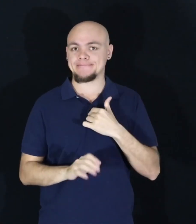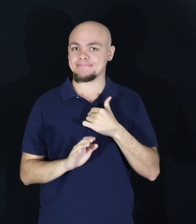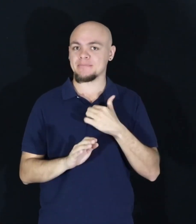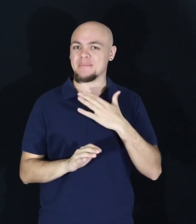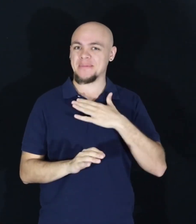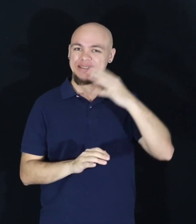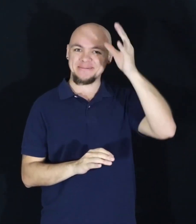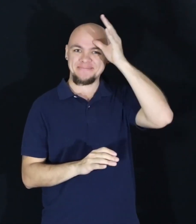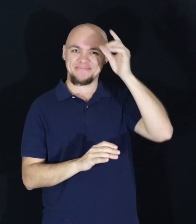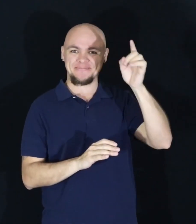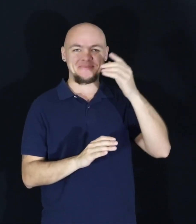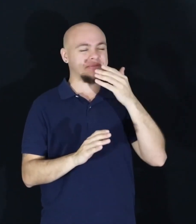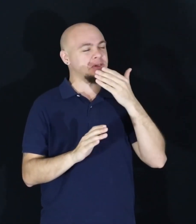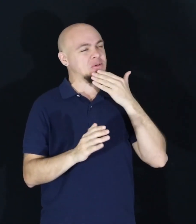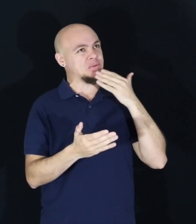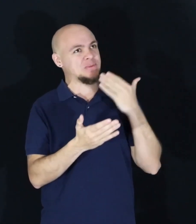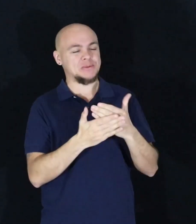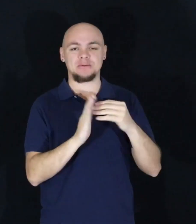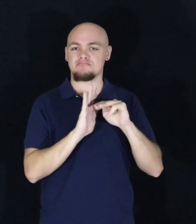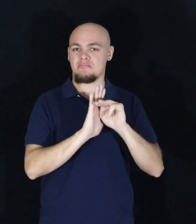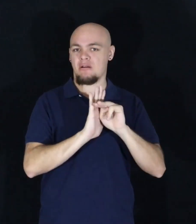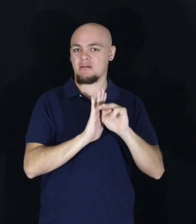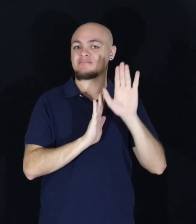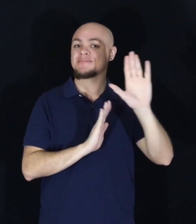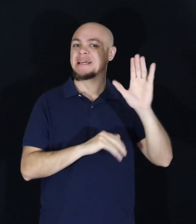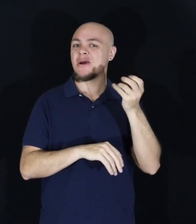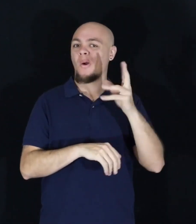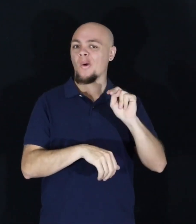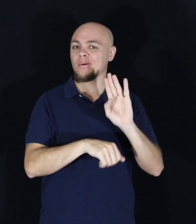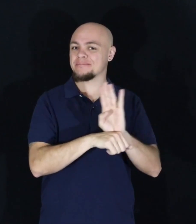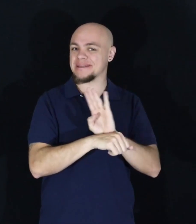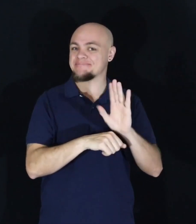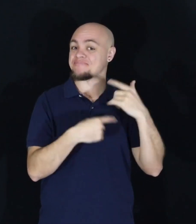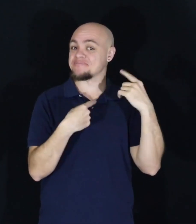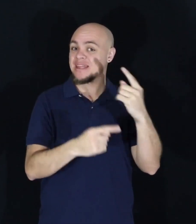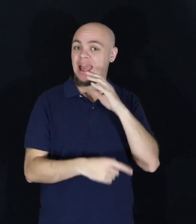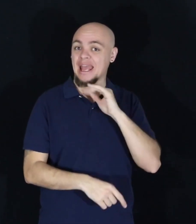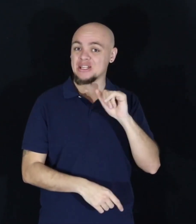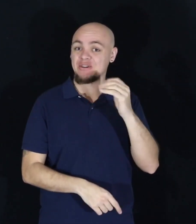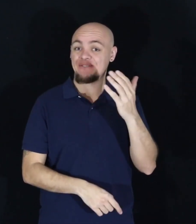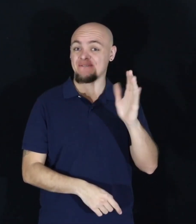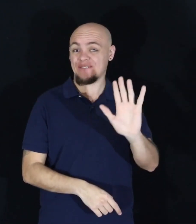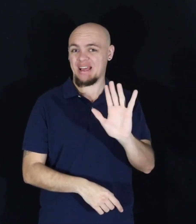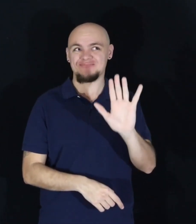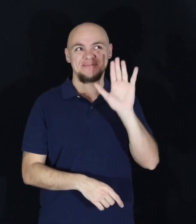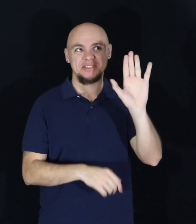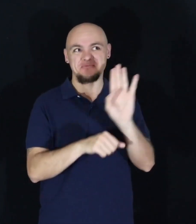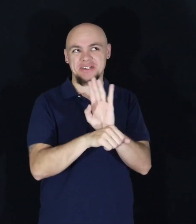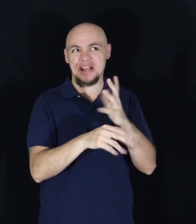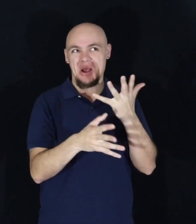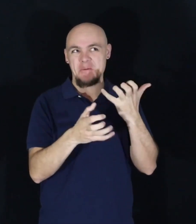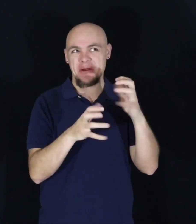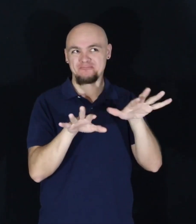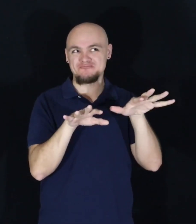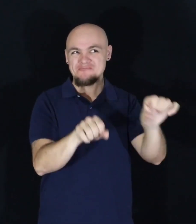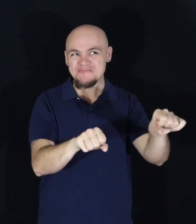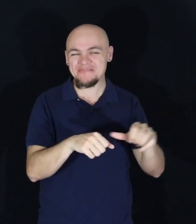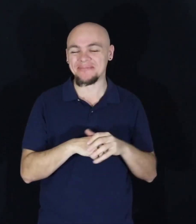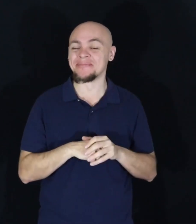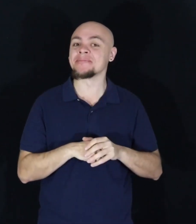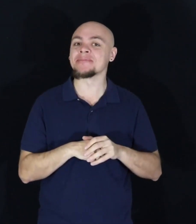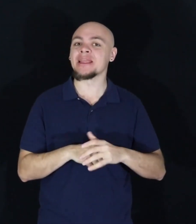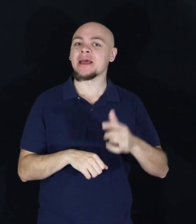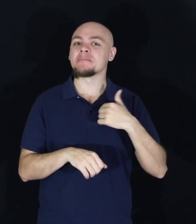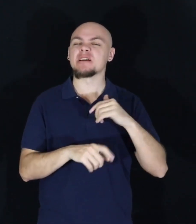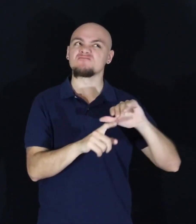dad. He has his own business, and since the age of 5, I've wanted to take over. I would constantly